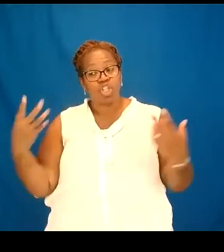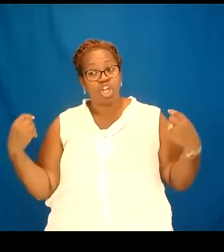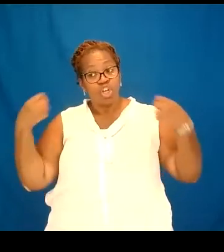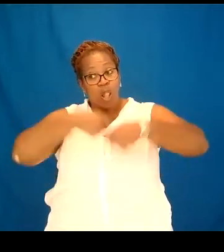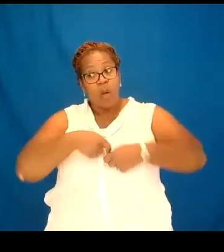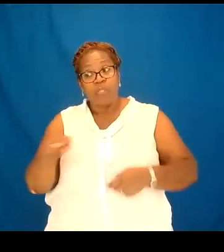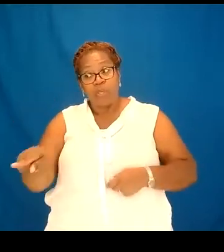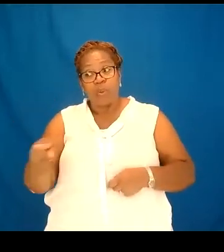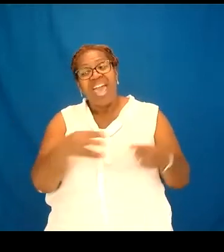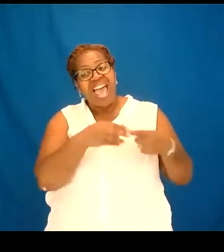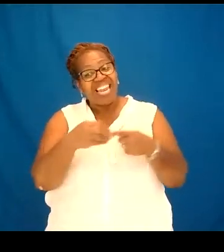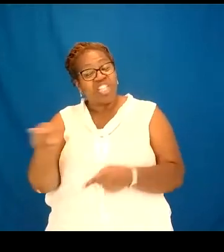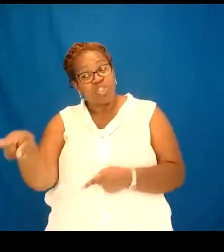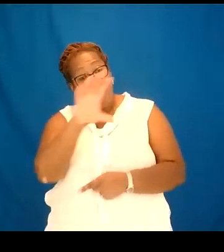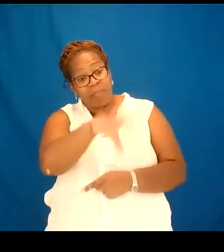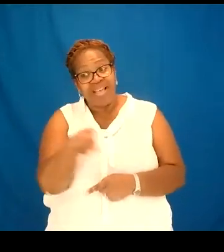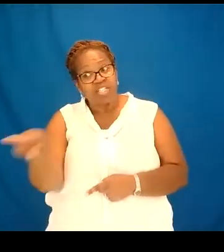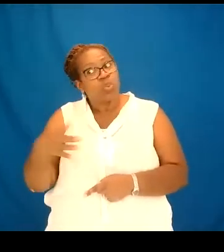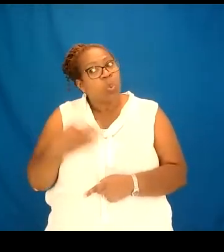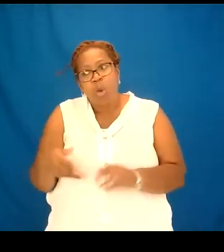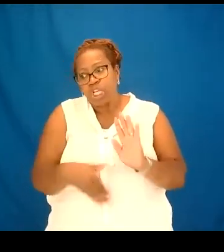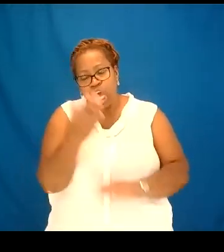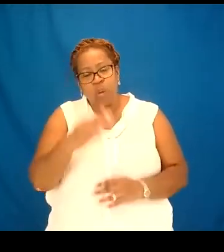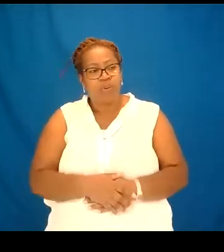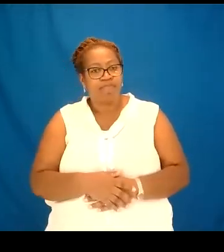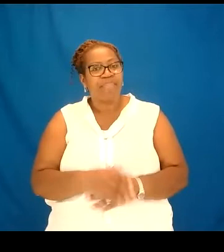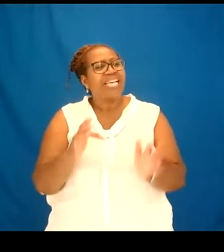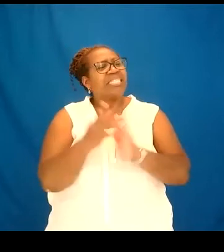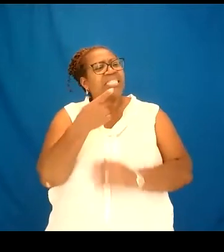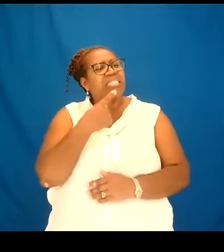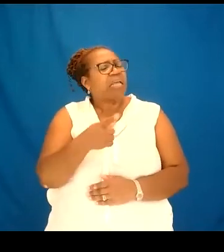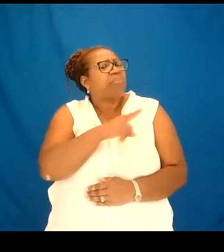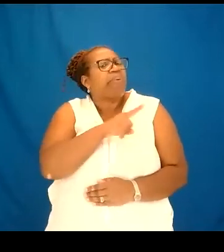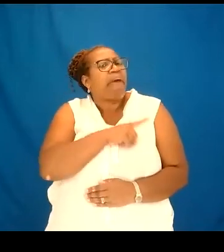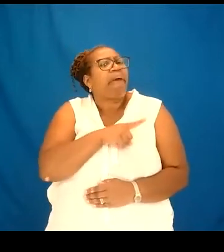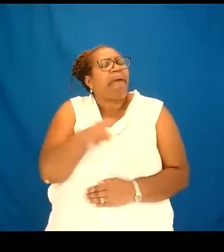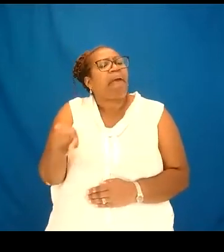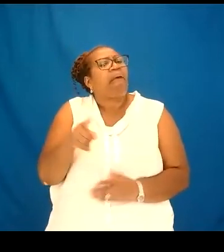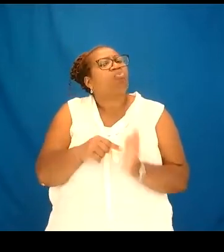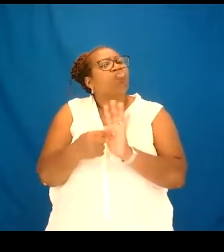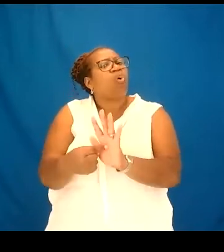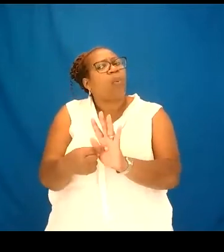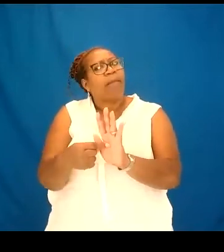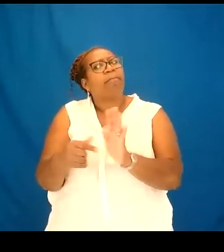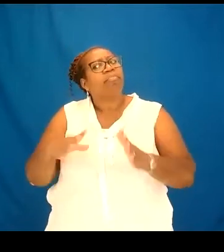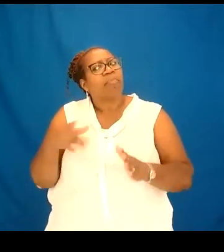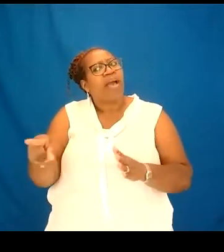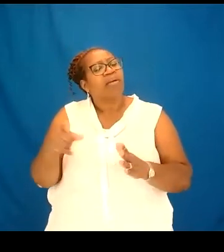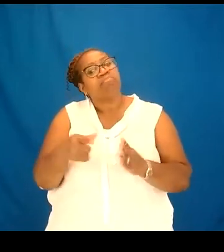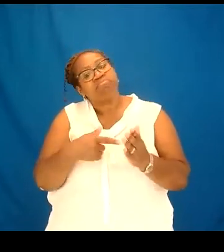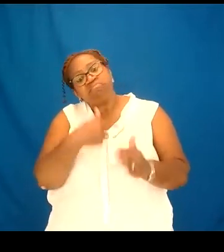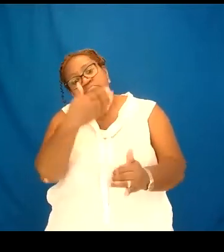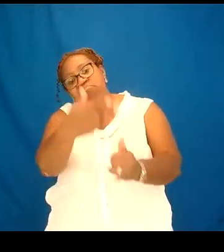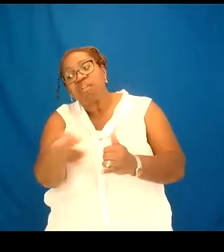go." Jesus said this to indicate the kind of death by which Peter would glorify God. Then he said to